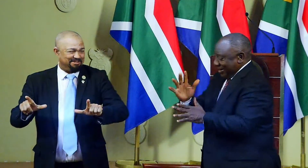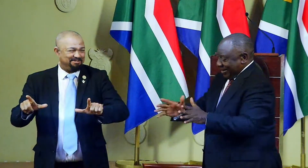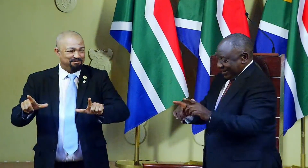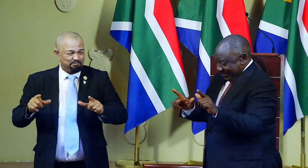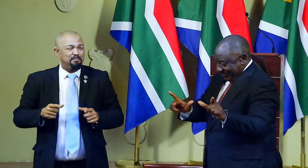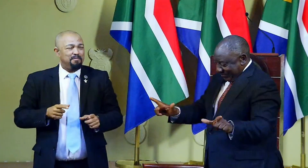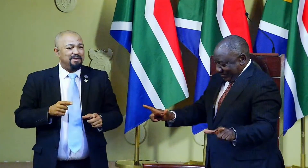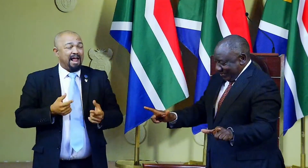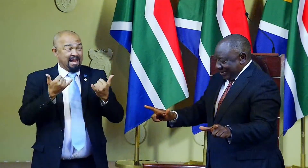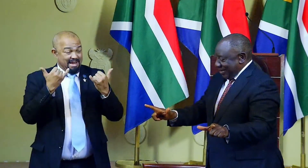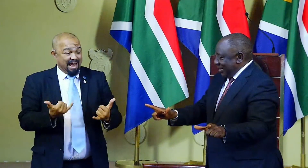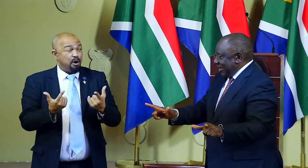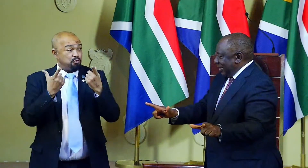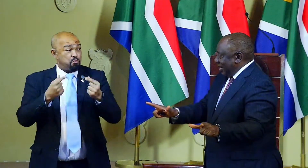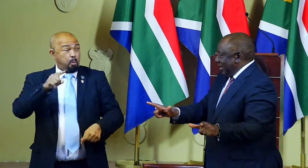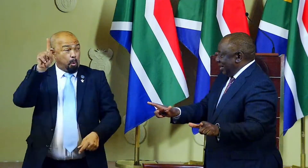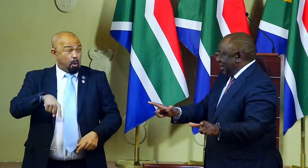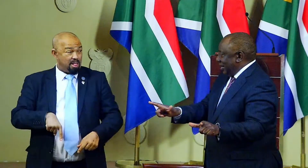sign language.